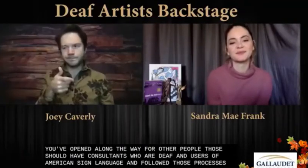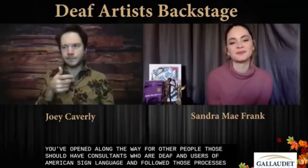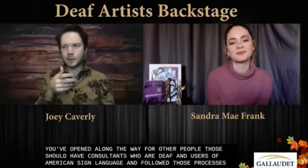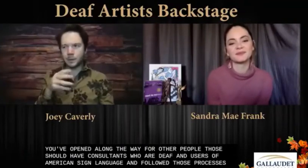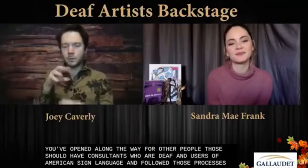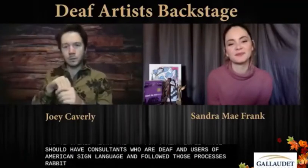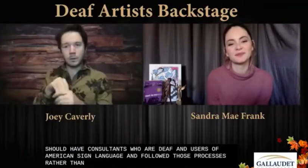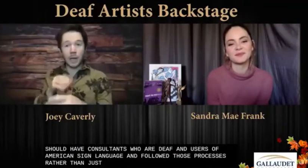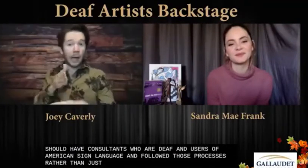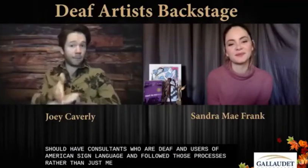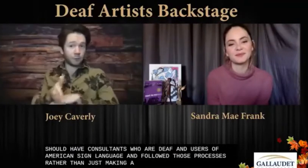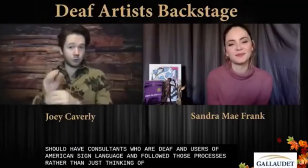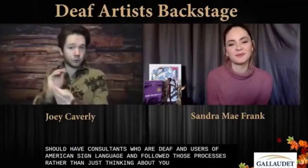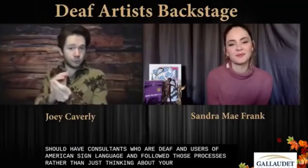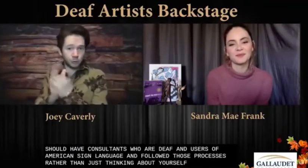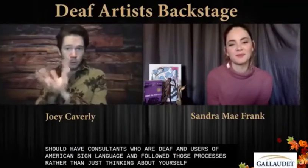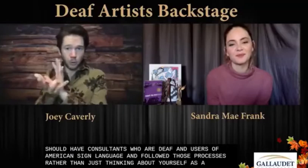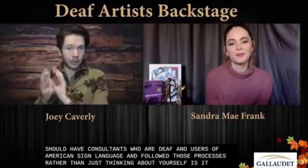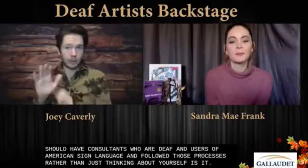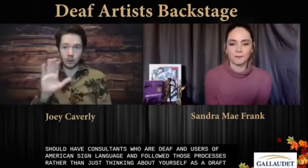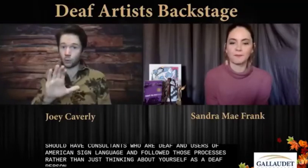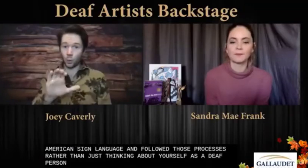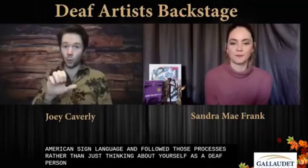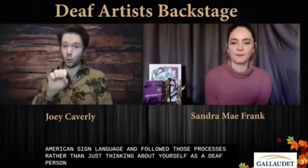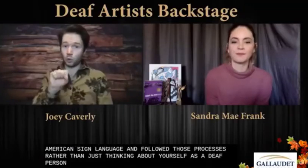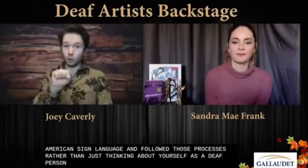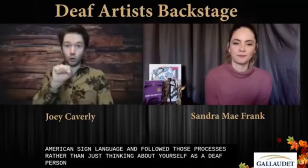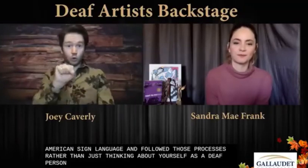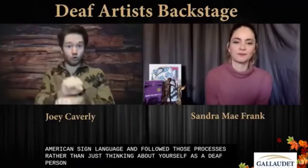rather than just thinking about yourself as a deaf person